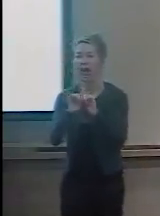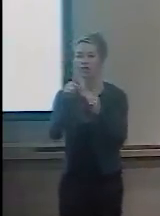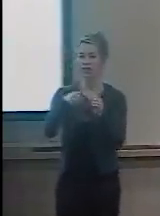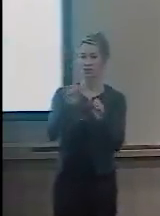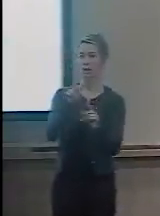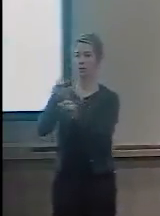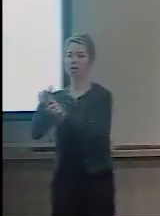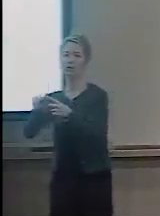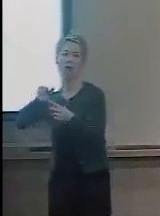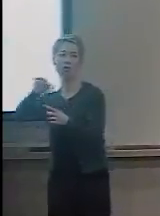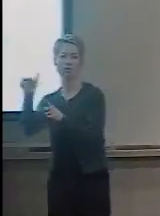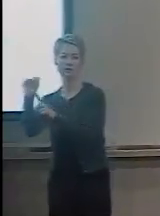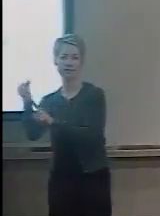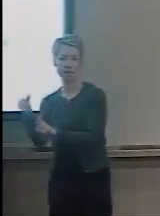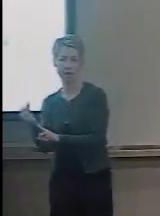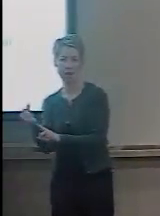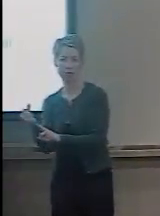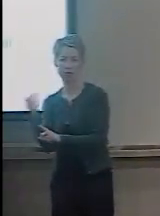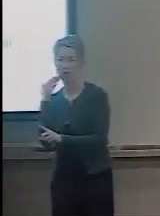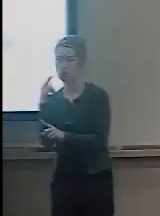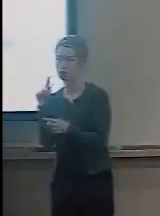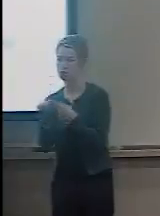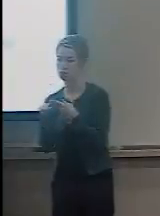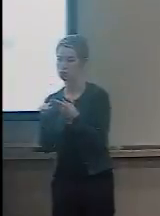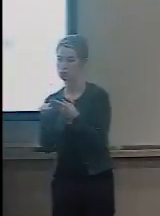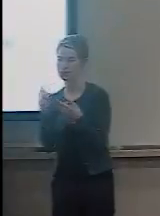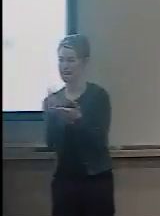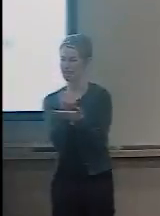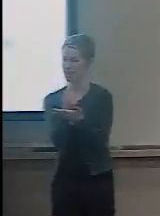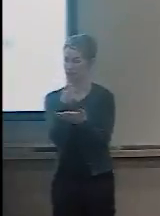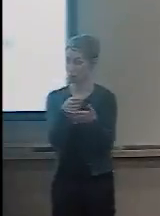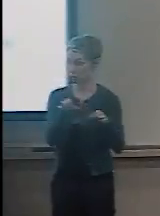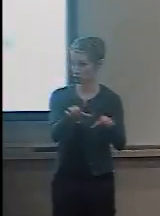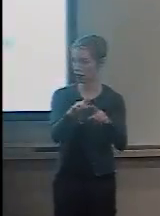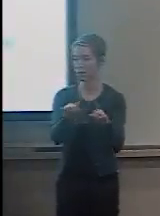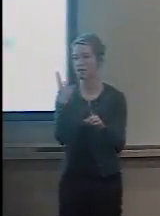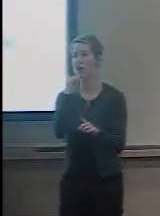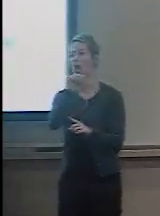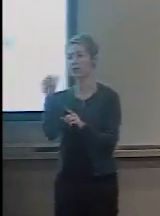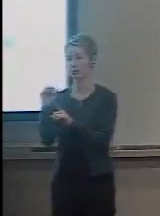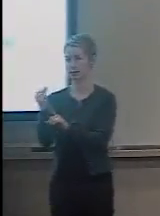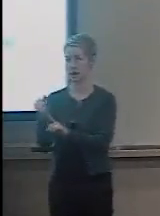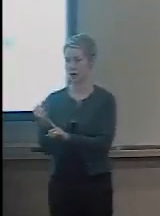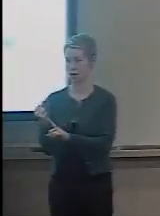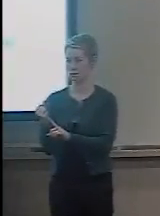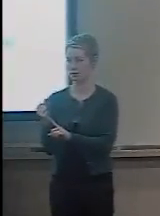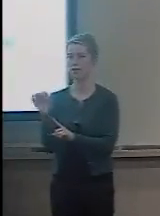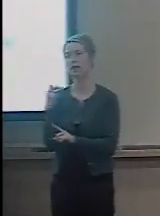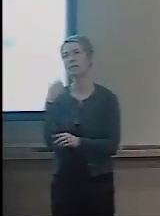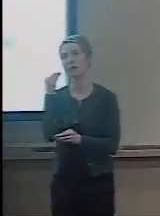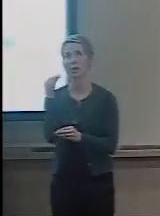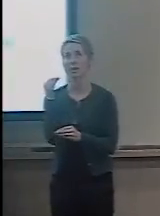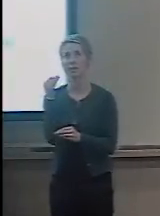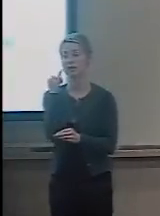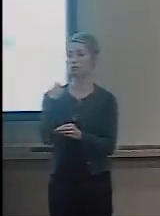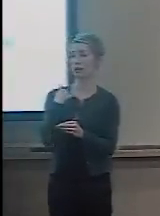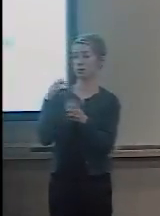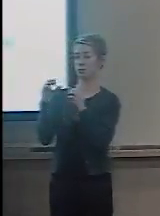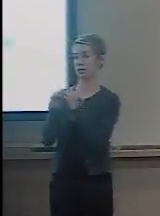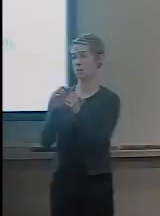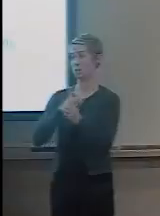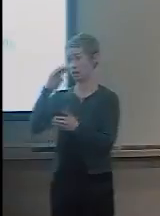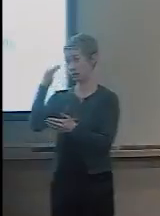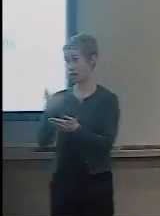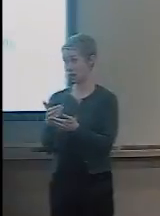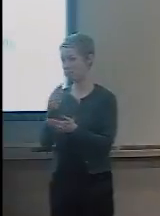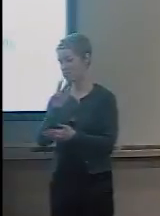scenarios? So, to take advantage of what you guys are doing, but for other scenarios. So I'm thinking, like, if I'm communicating with my son